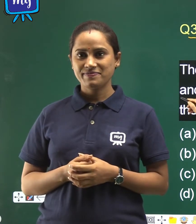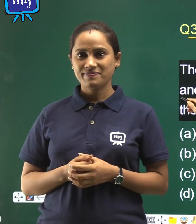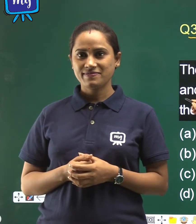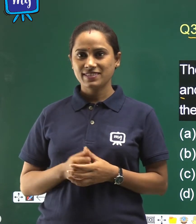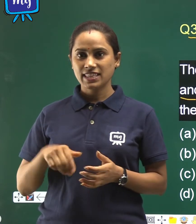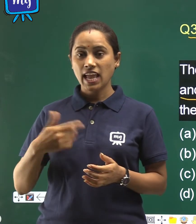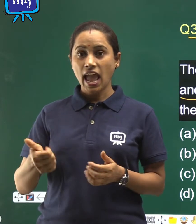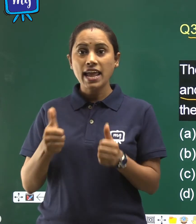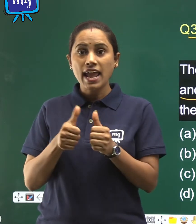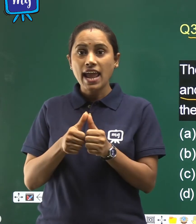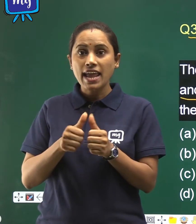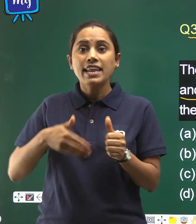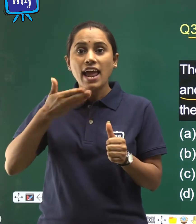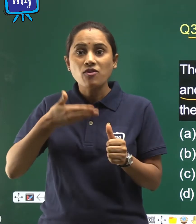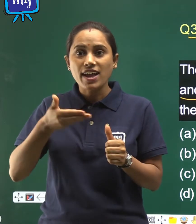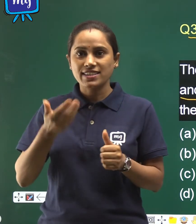and advised